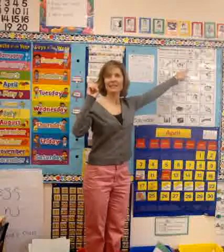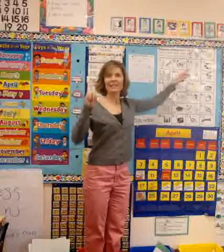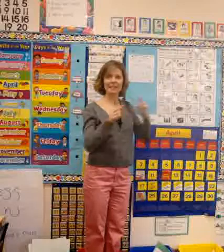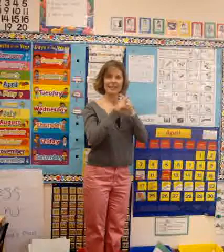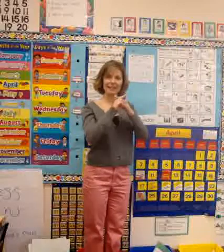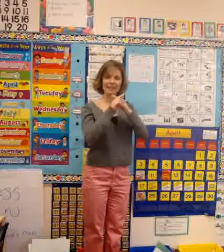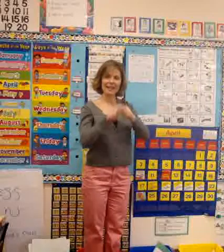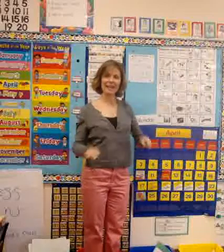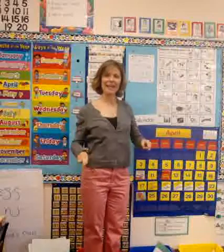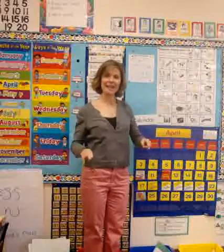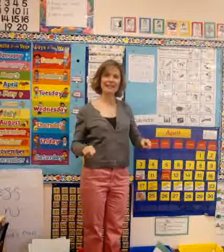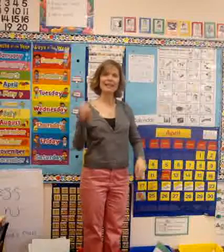E, egg, E.